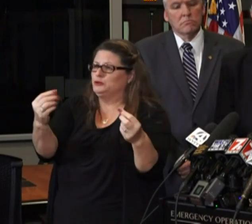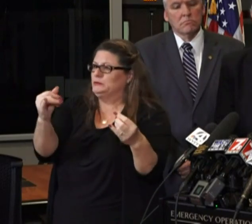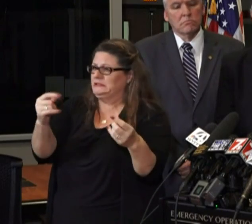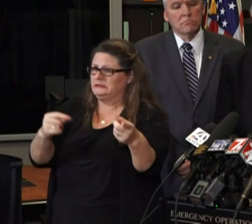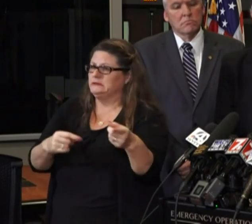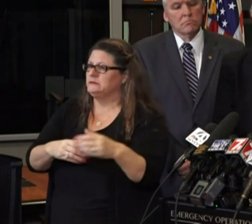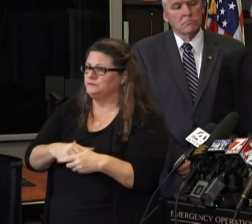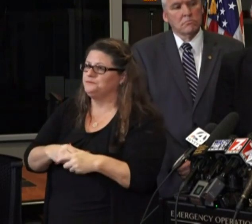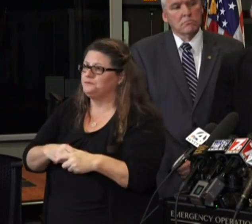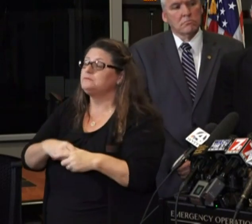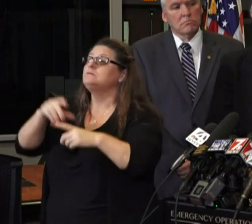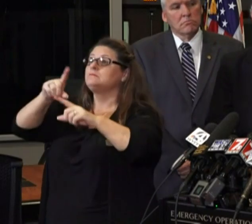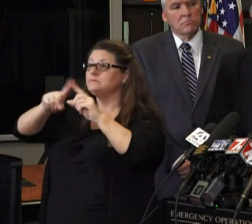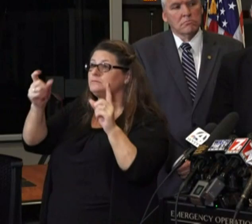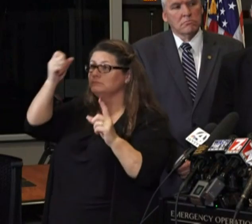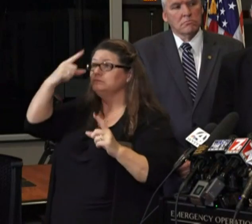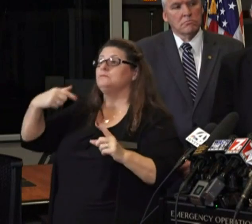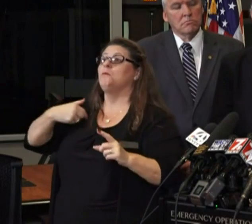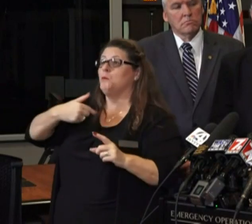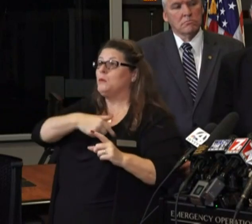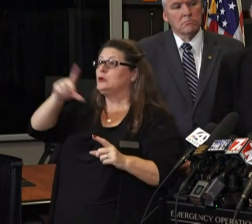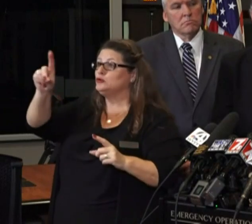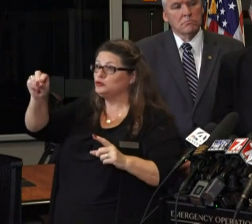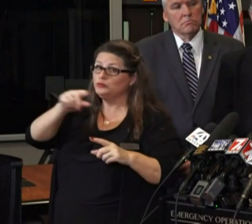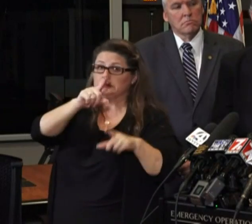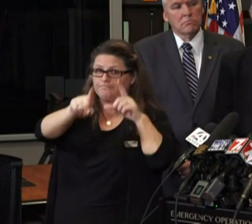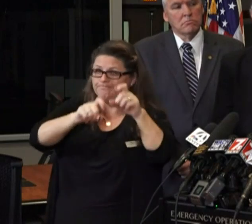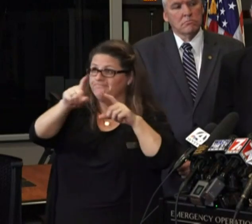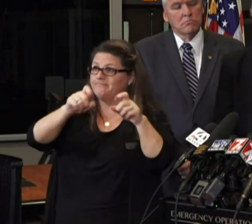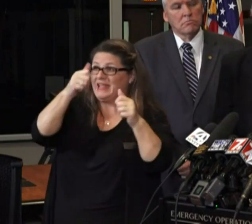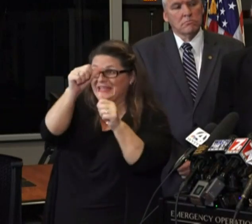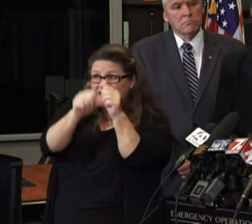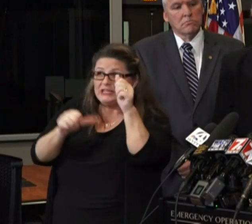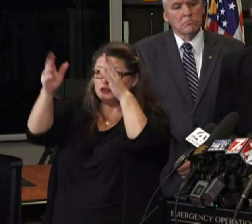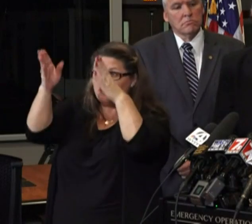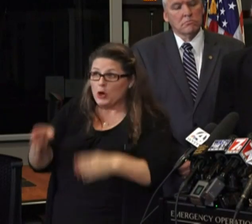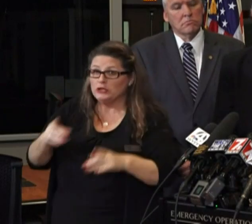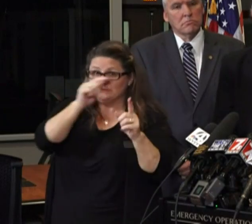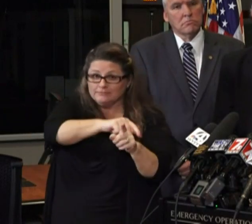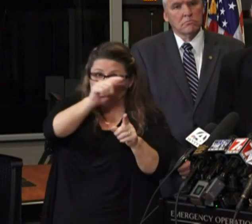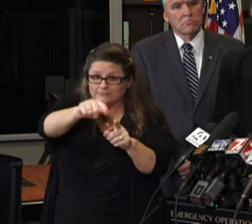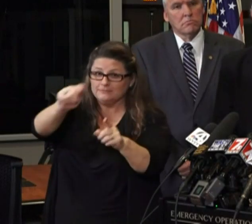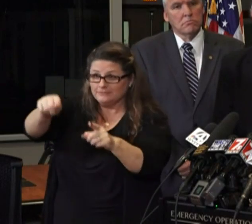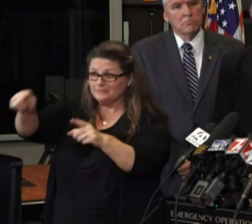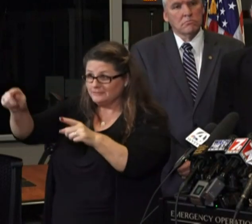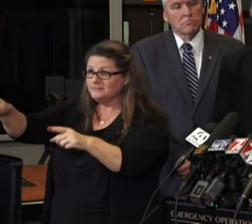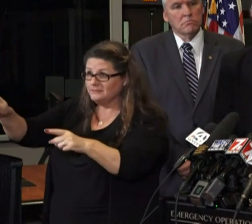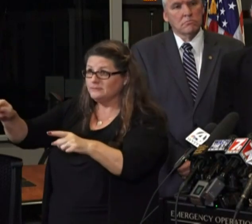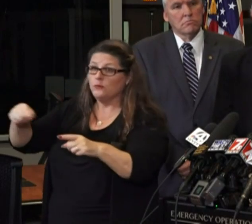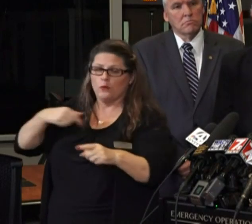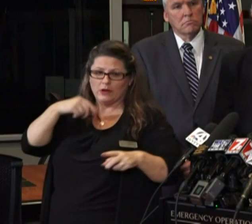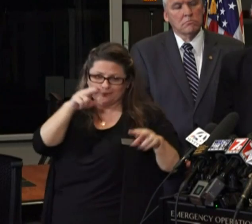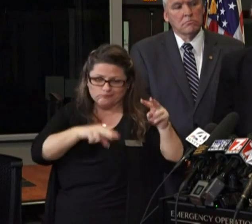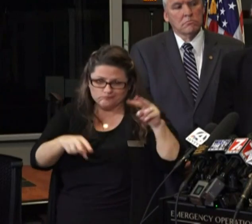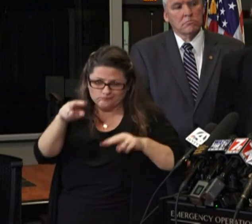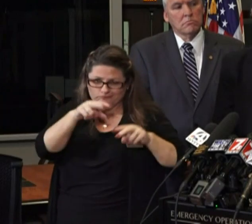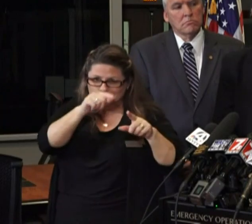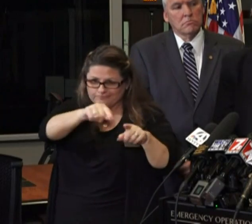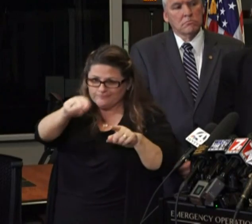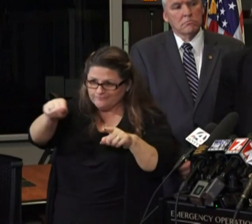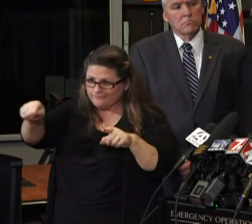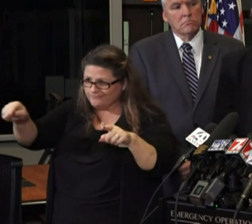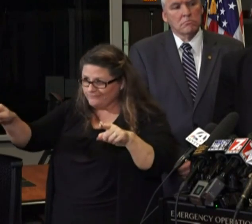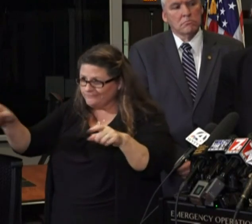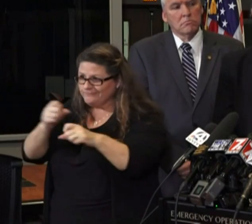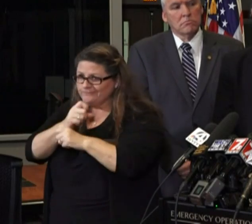We are investigating all the potential contacts and we'll be monitoring those individuals for potential